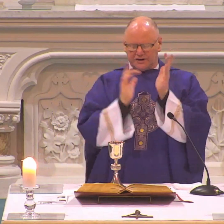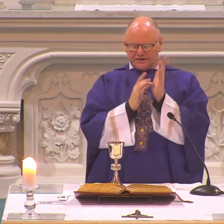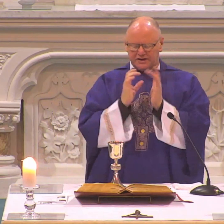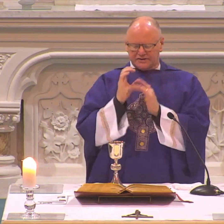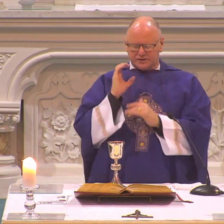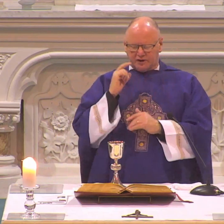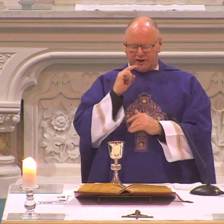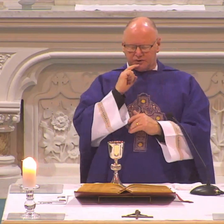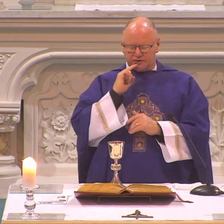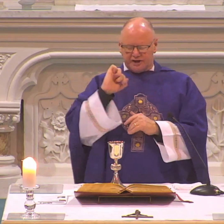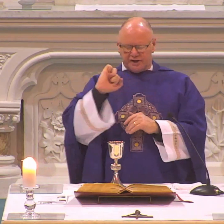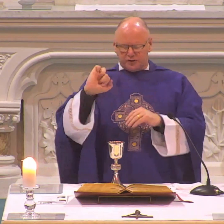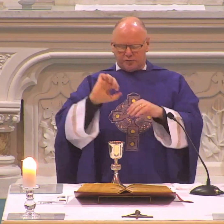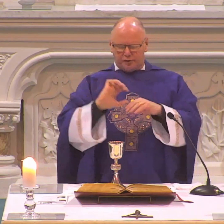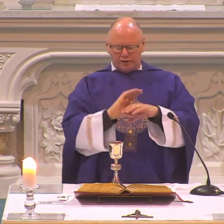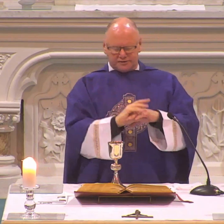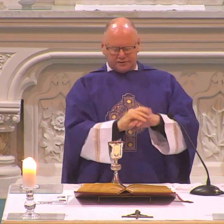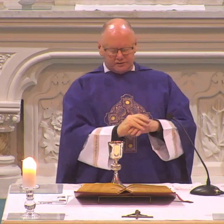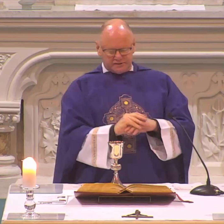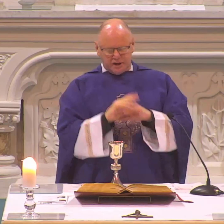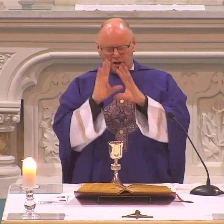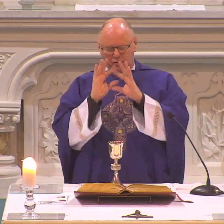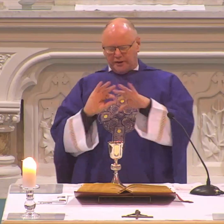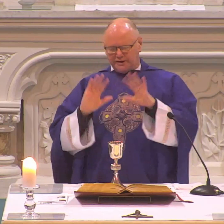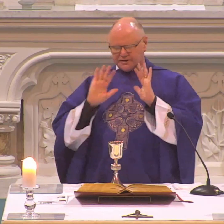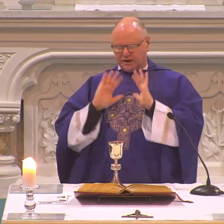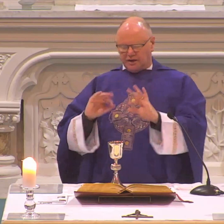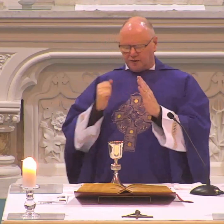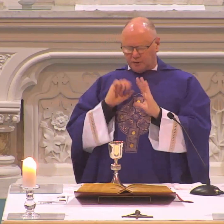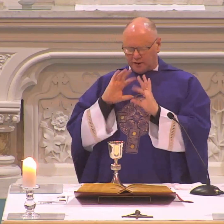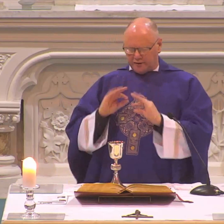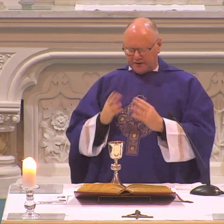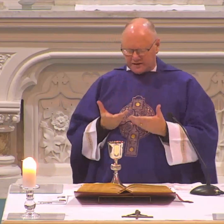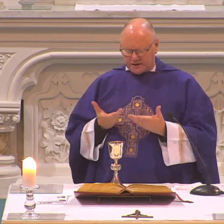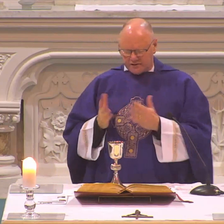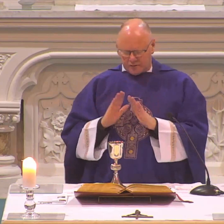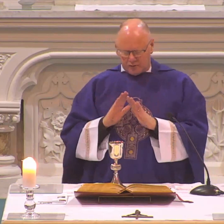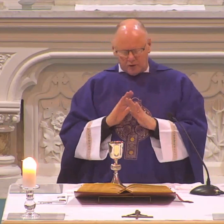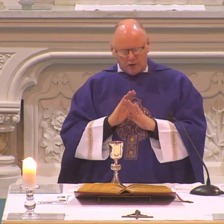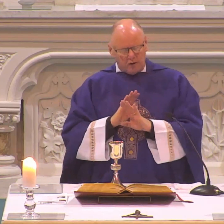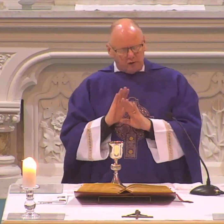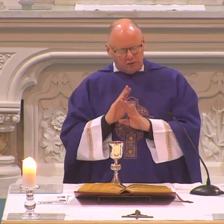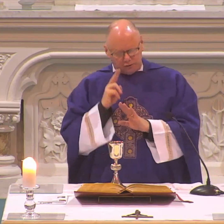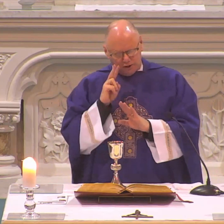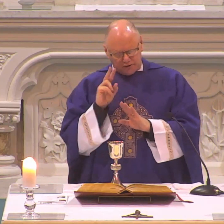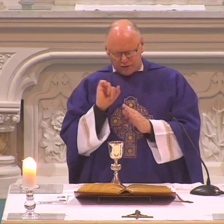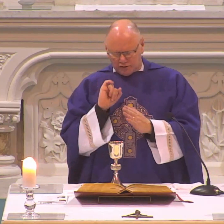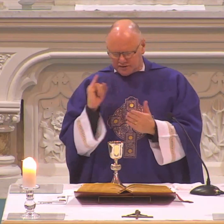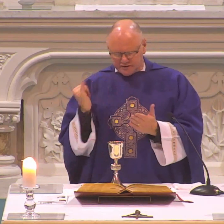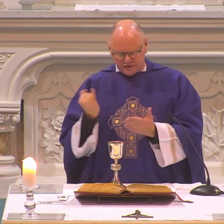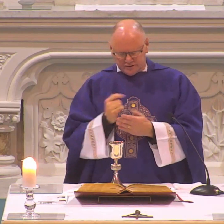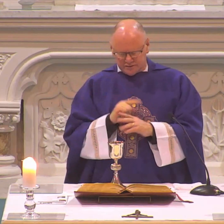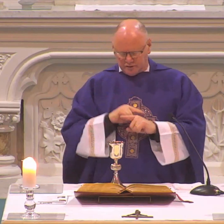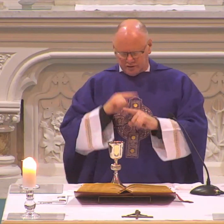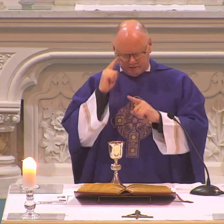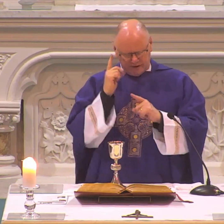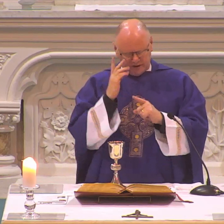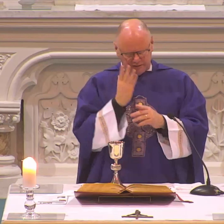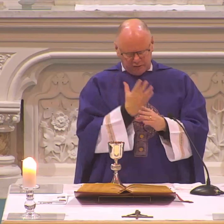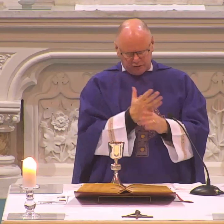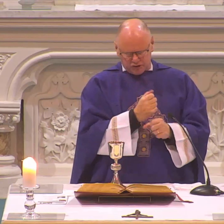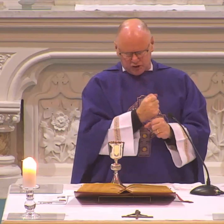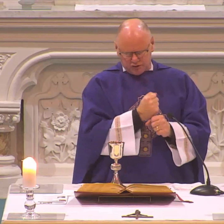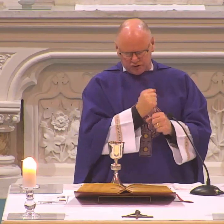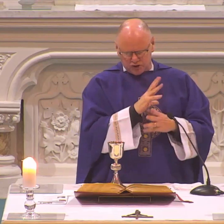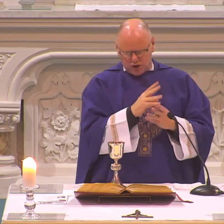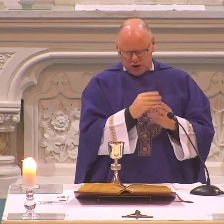Lord Jesus Christ, you said to your apostles, Peace I leave you, my peace I give you. Look not on our sins, but on the faith of